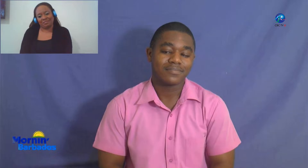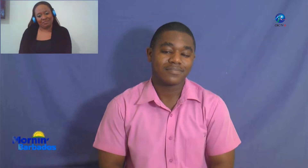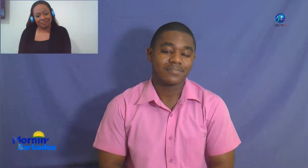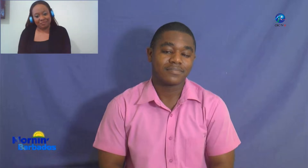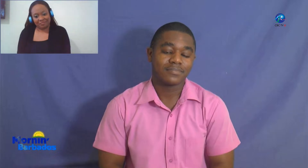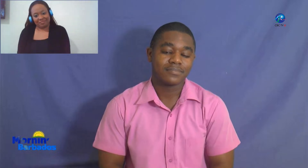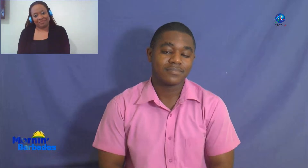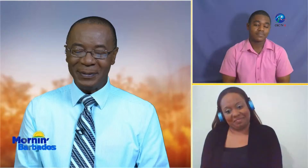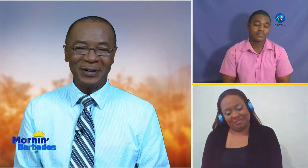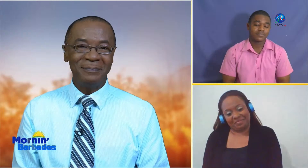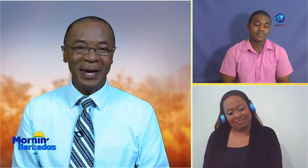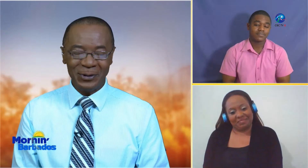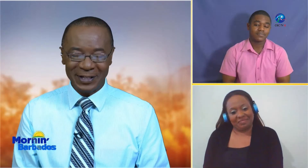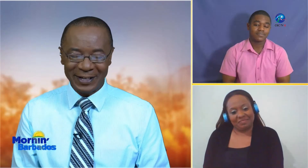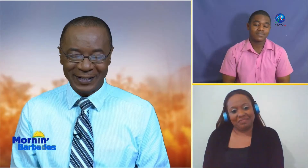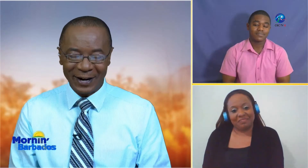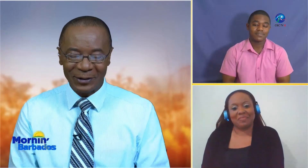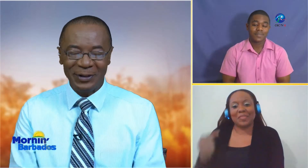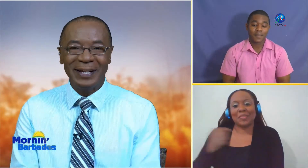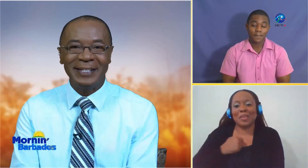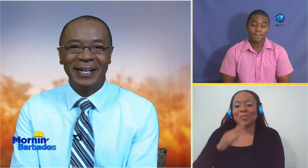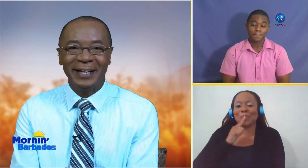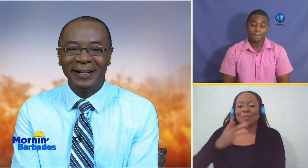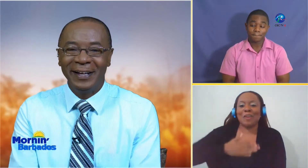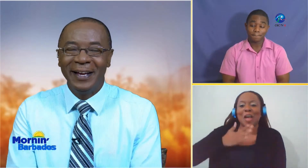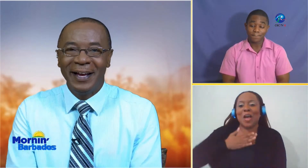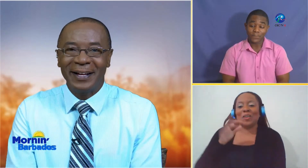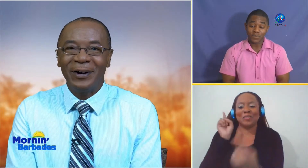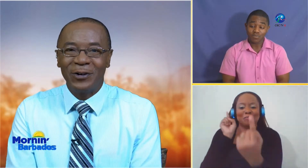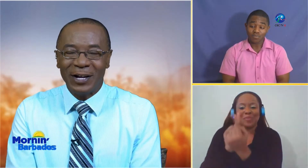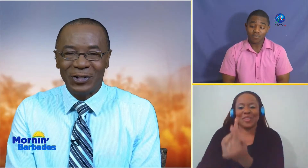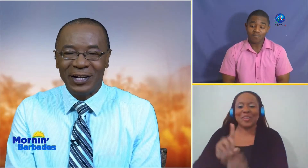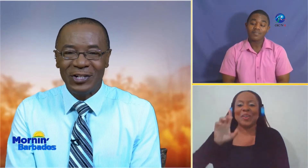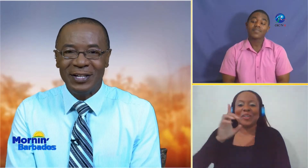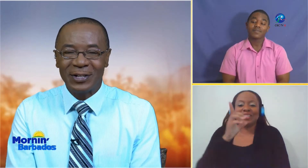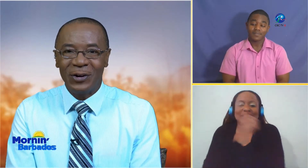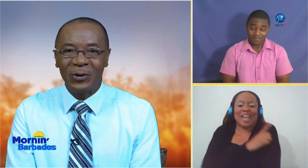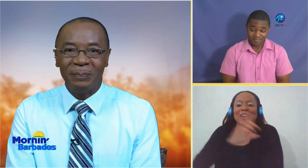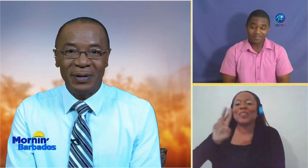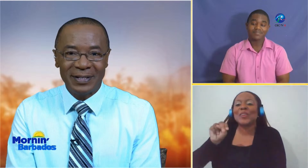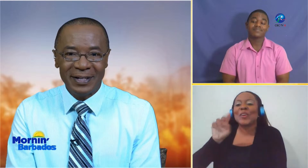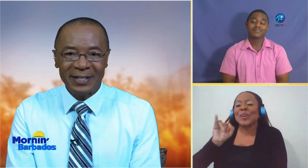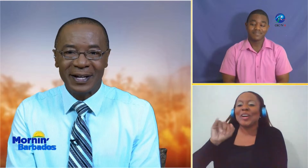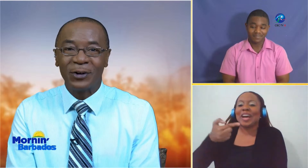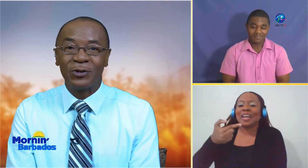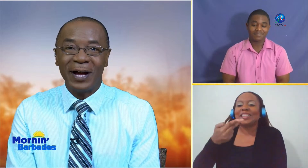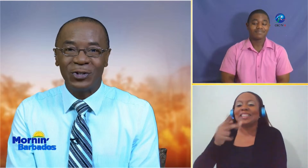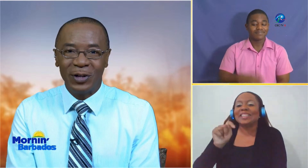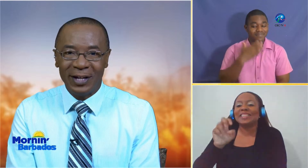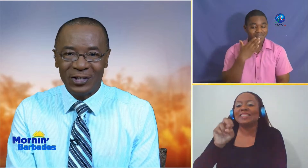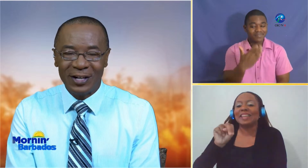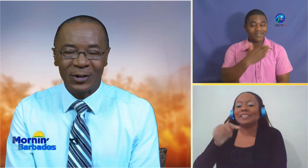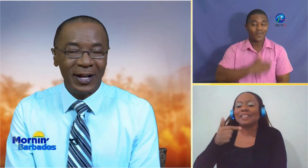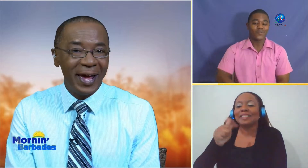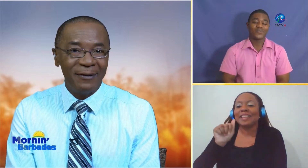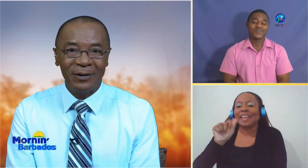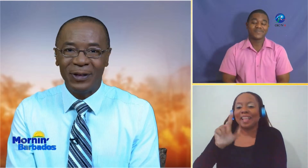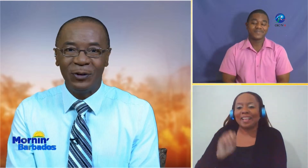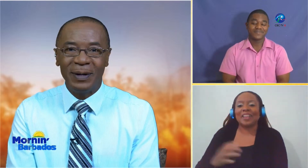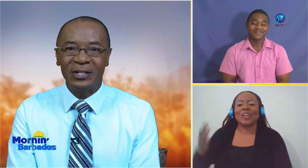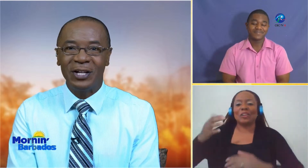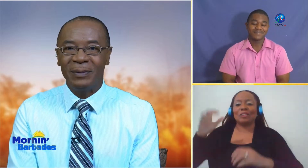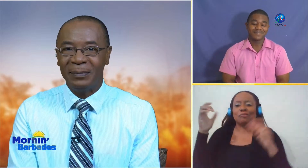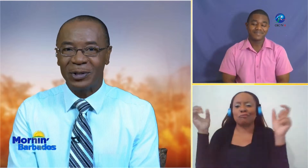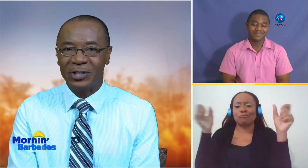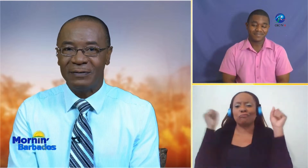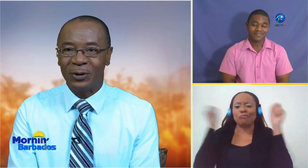stuff. I am so happy to have met you today, Dario Nightingale. Congratulations on your business. Congratulations on